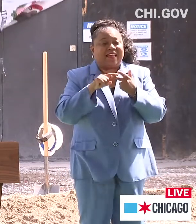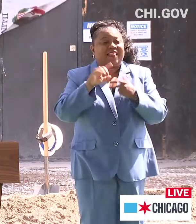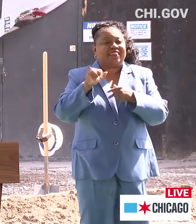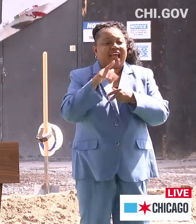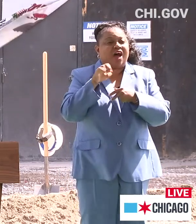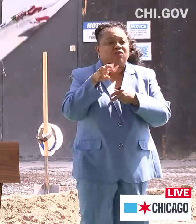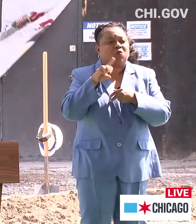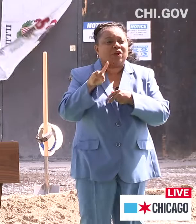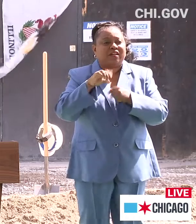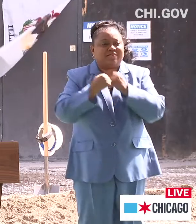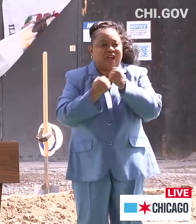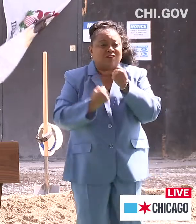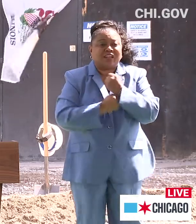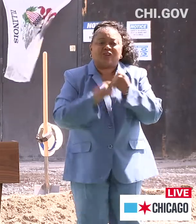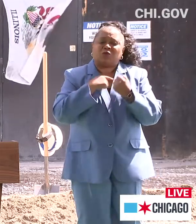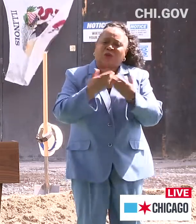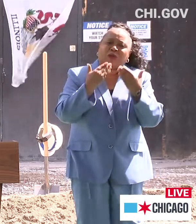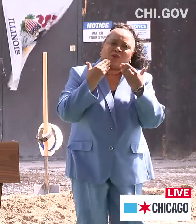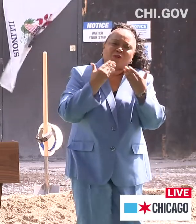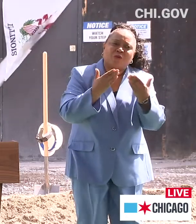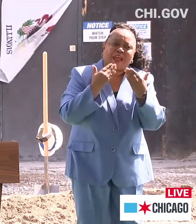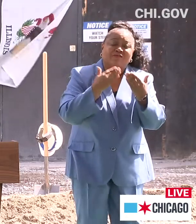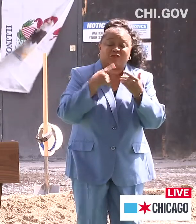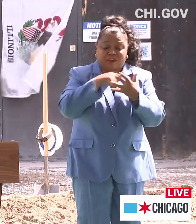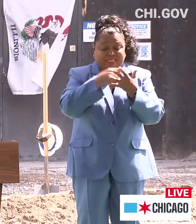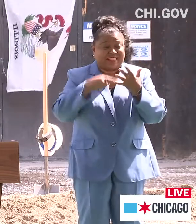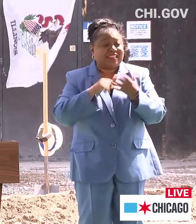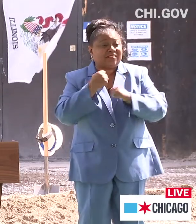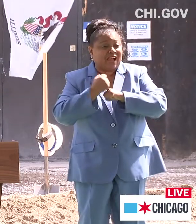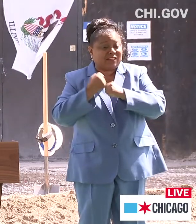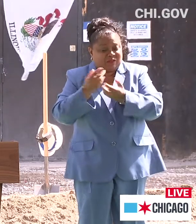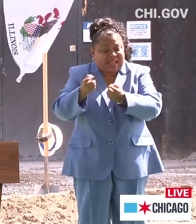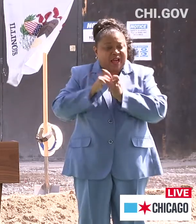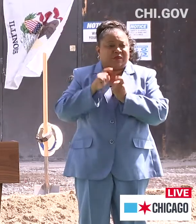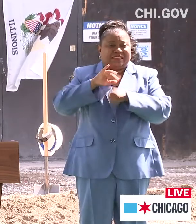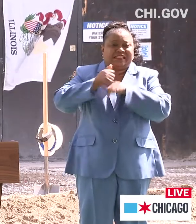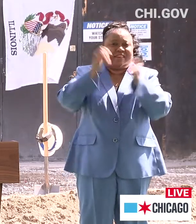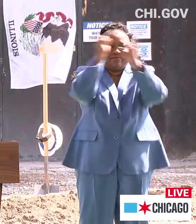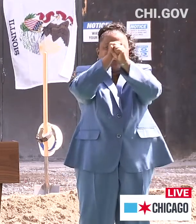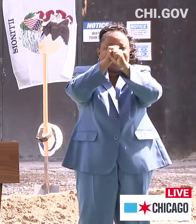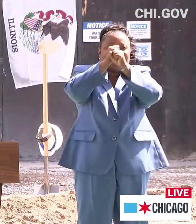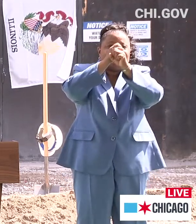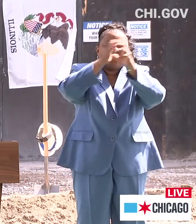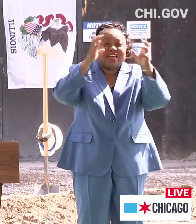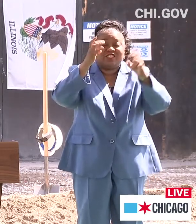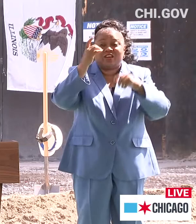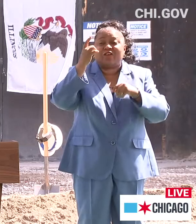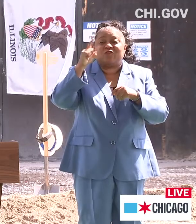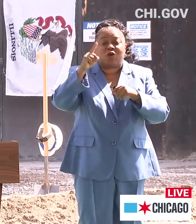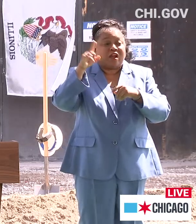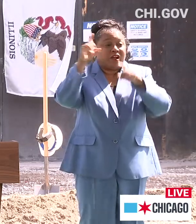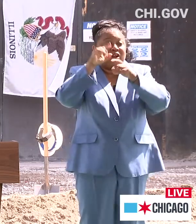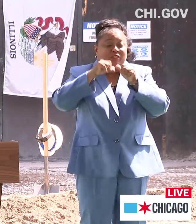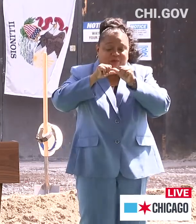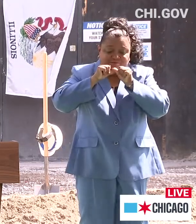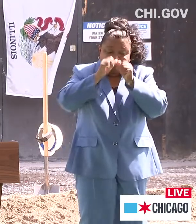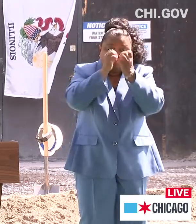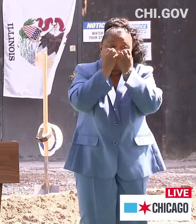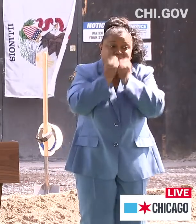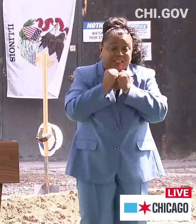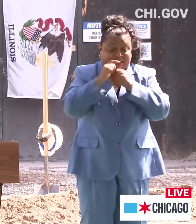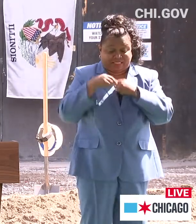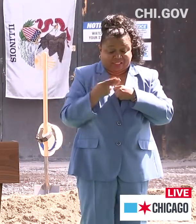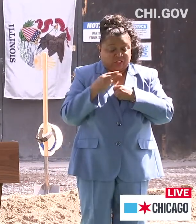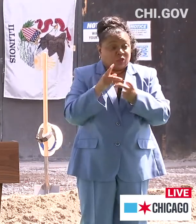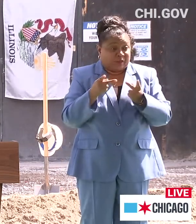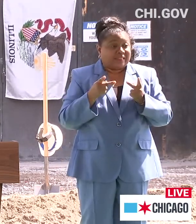Alphawood Foundation. We are grateful for these foundations for helping set the vision for the preservation of this